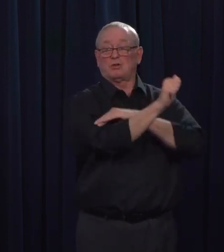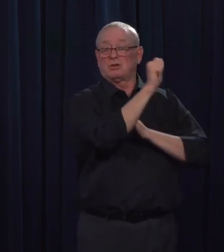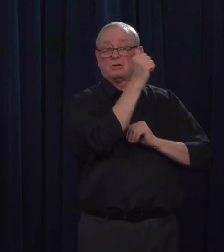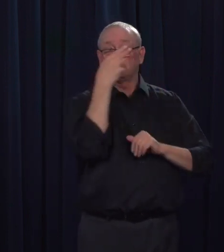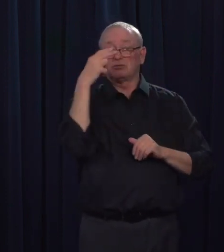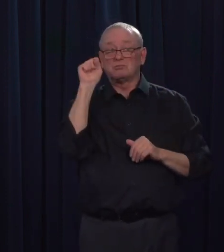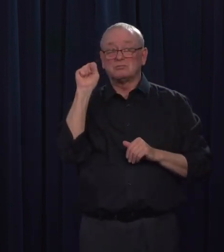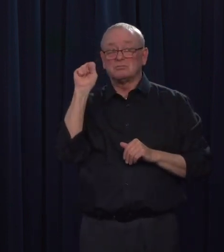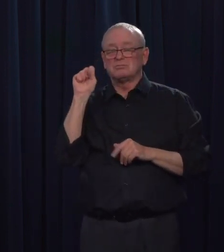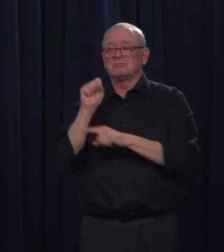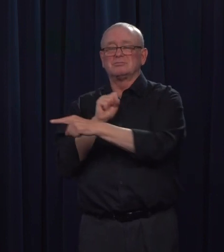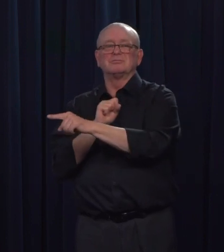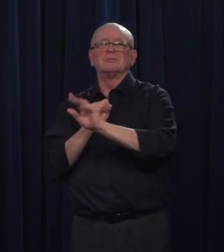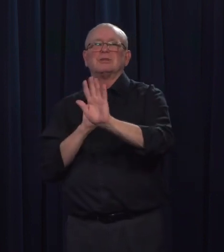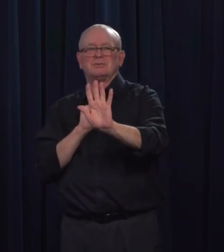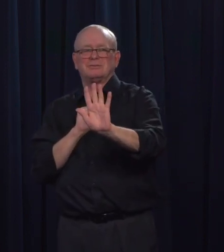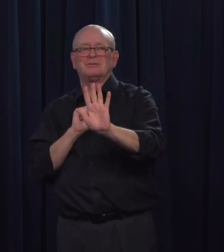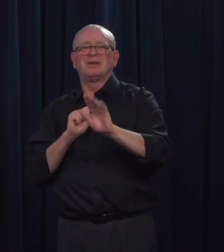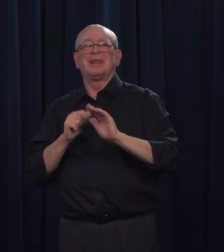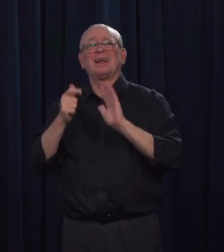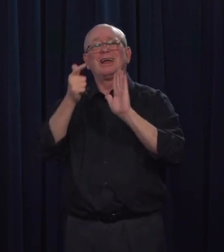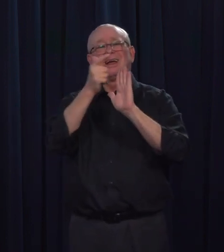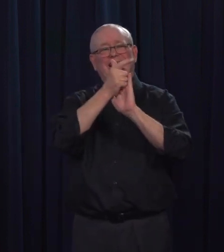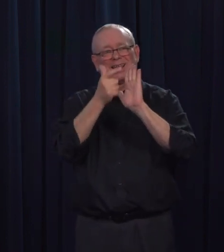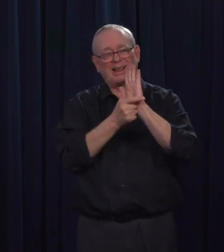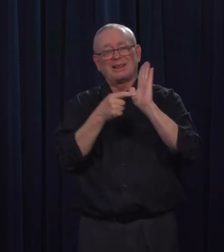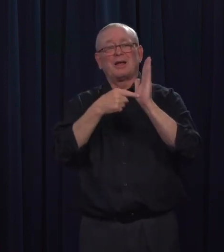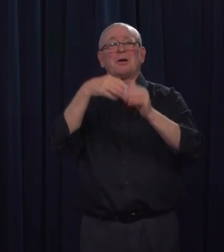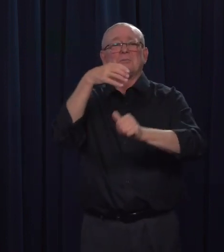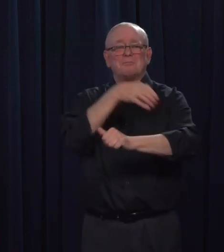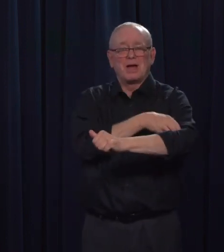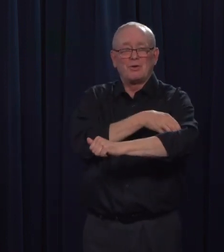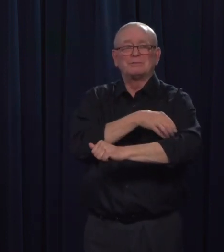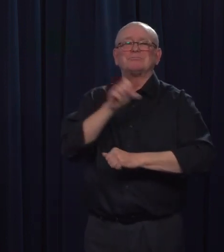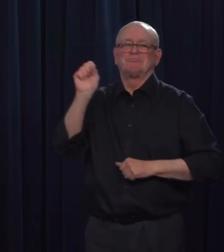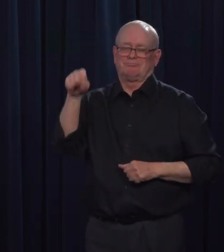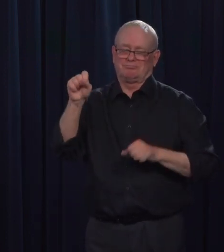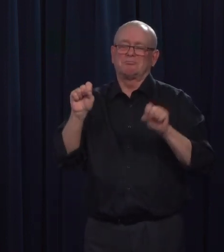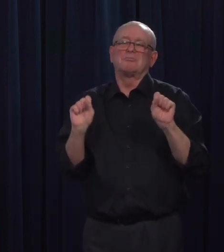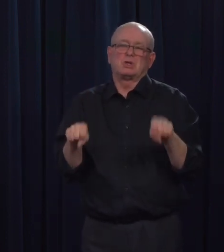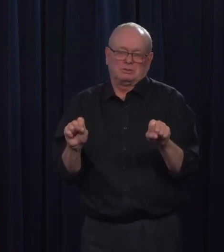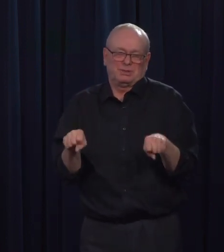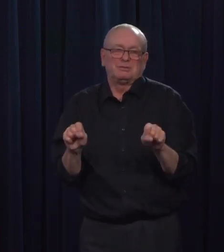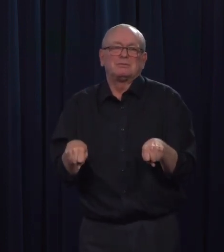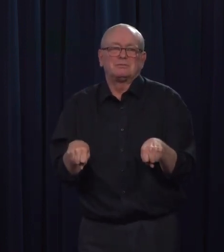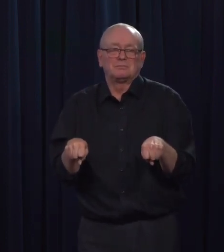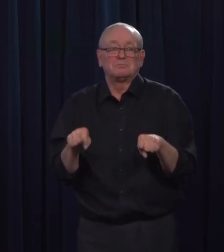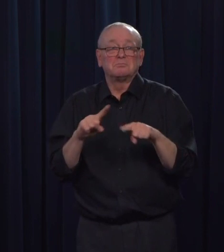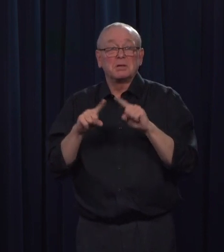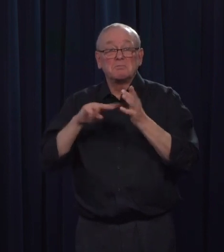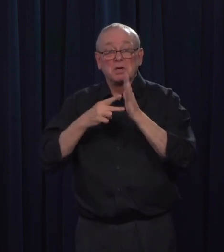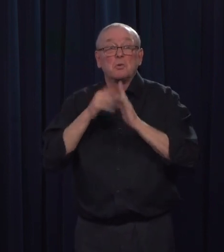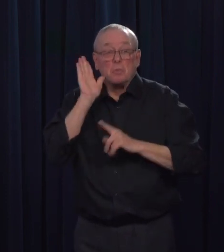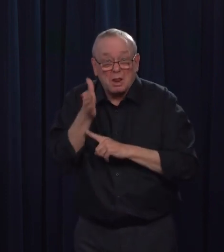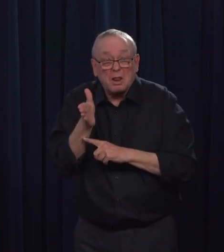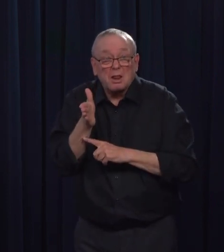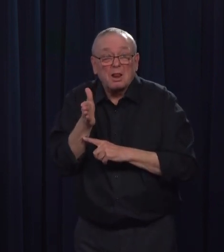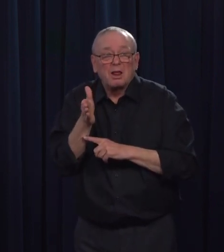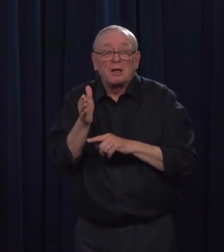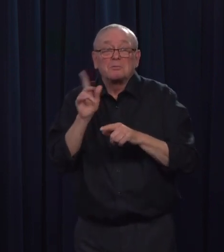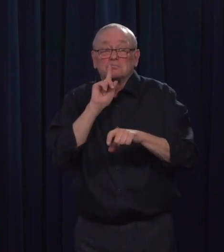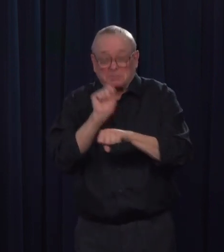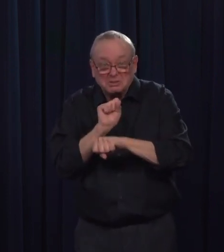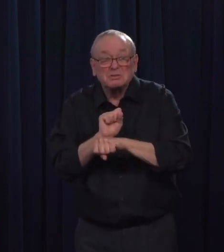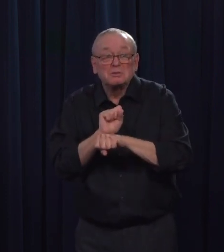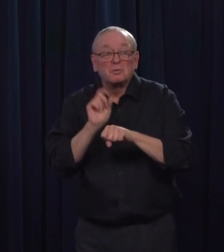that it will happen, but it is a possibility that's laid out in terms of the powers that are given to government in an emergent situation such as